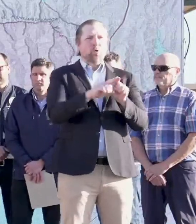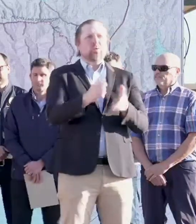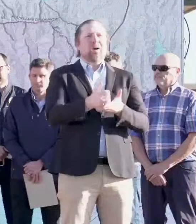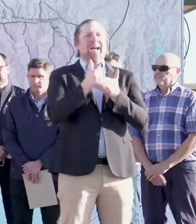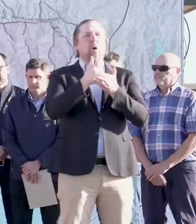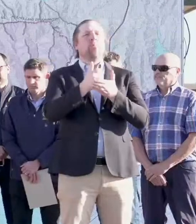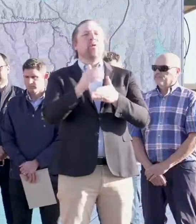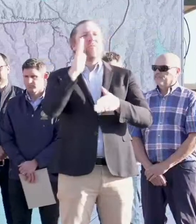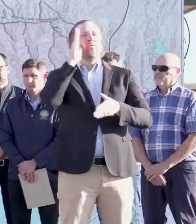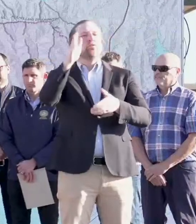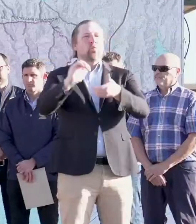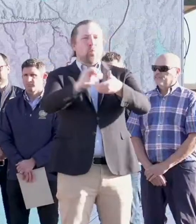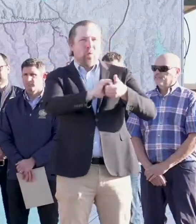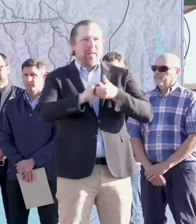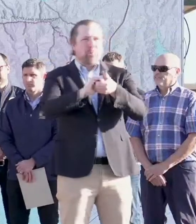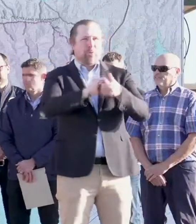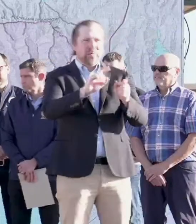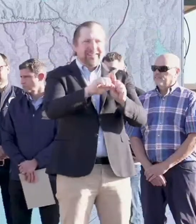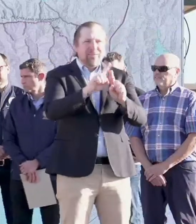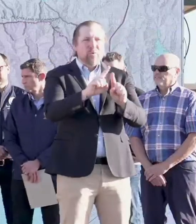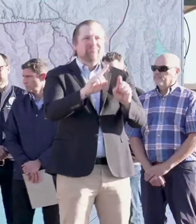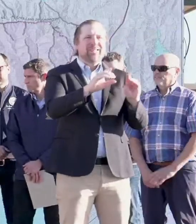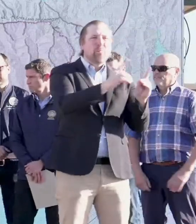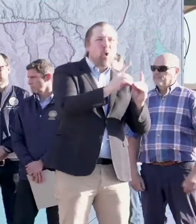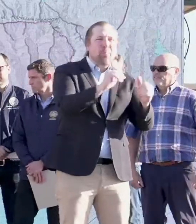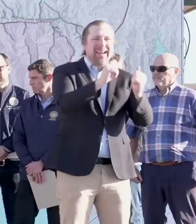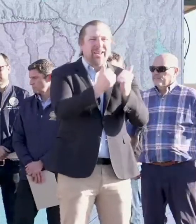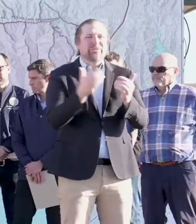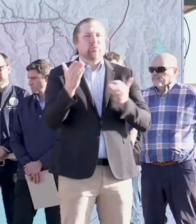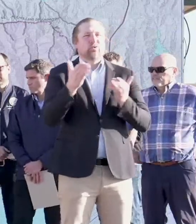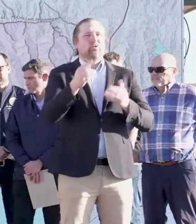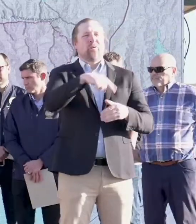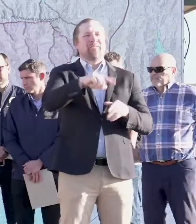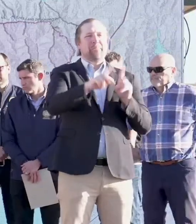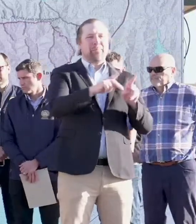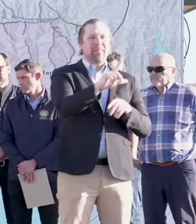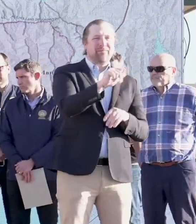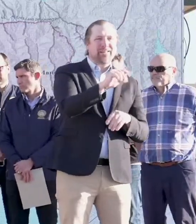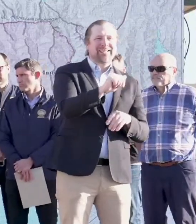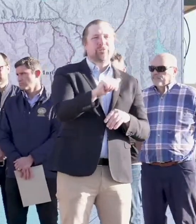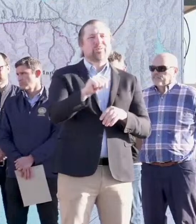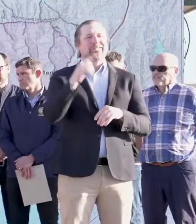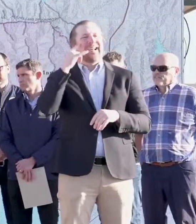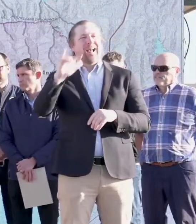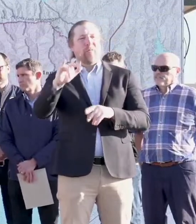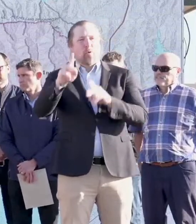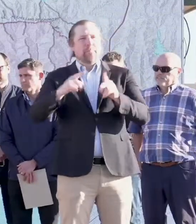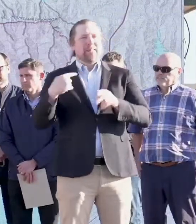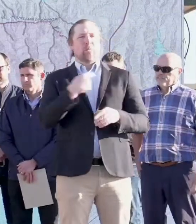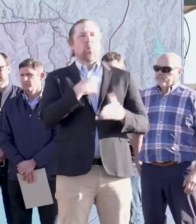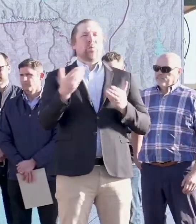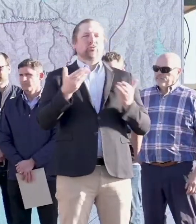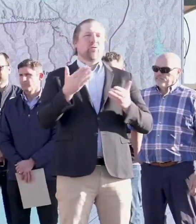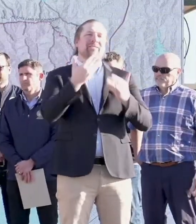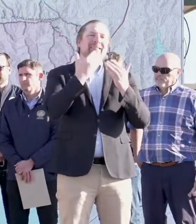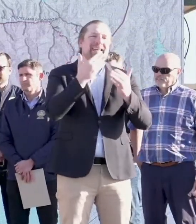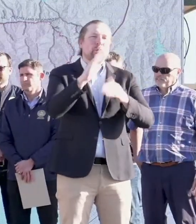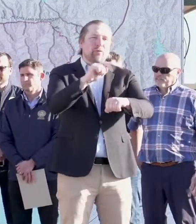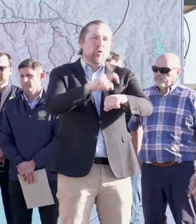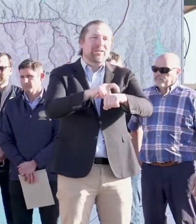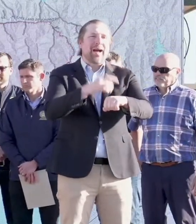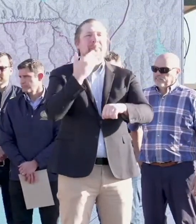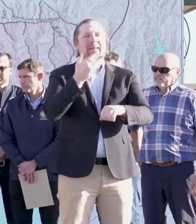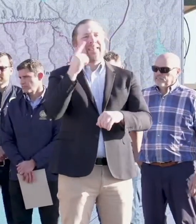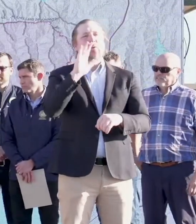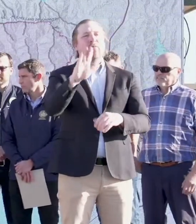future collaborations to better serve the people of LA and communities across California. Thank you for your time and trust.